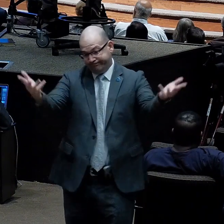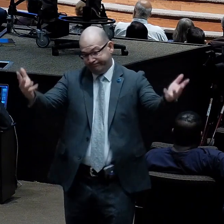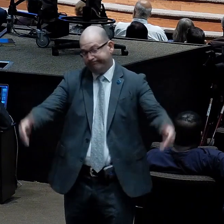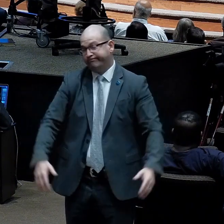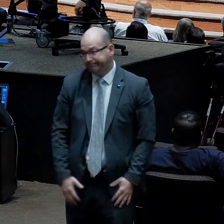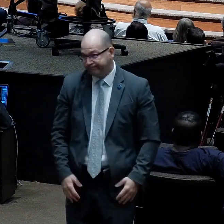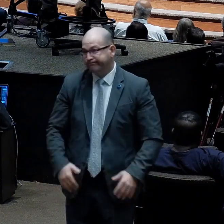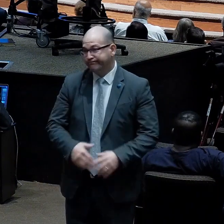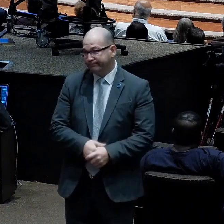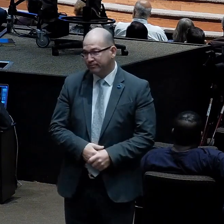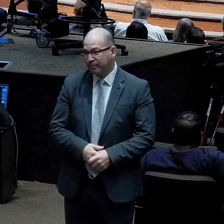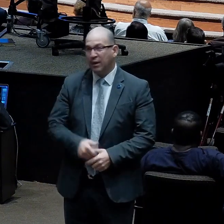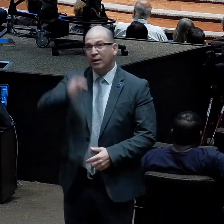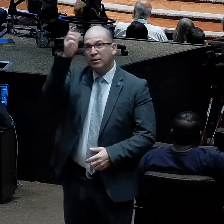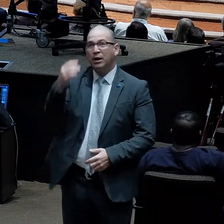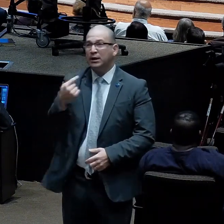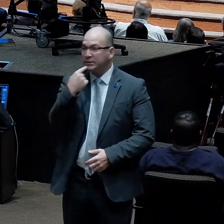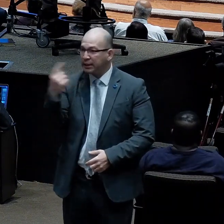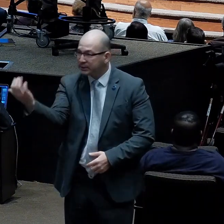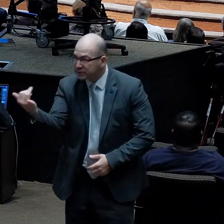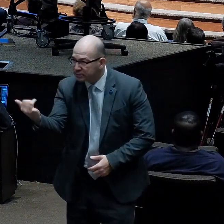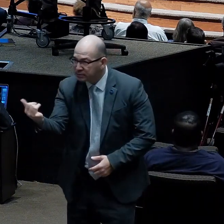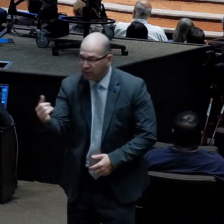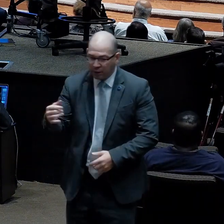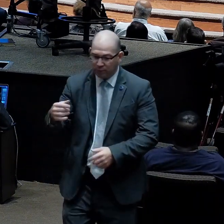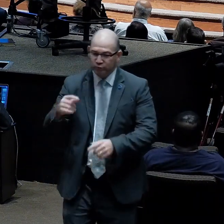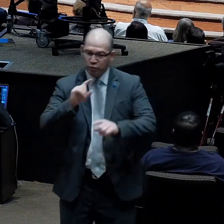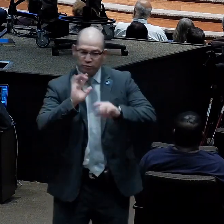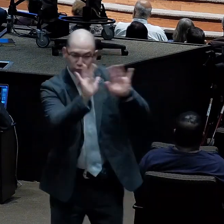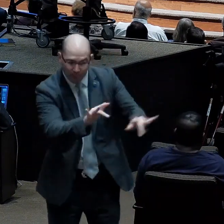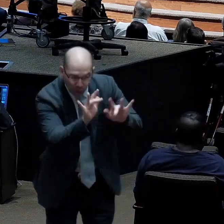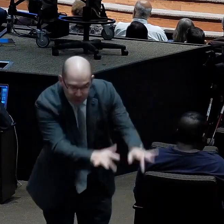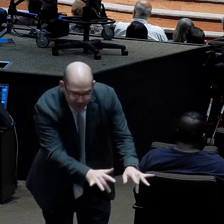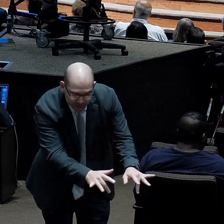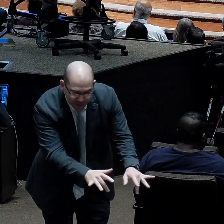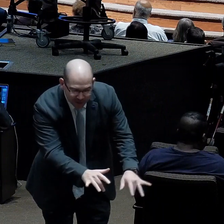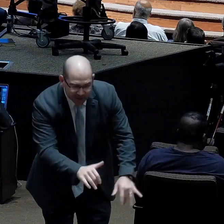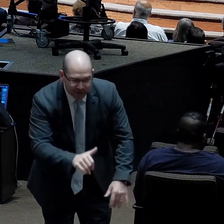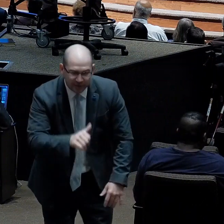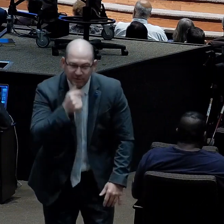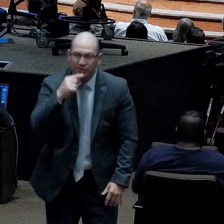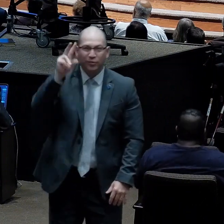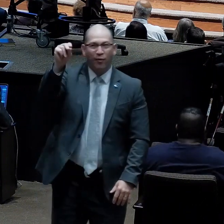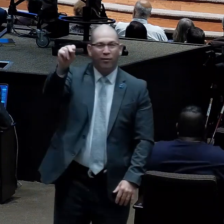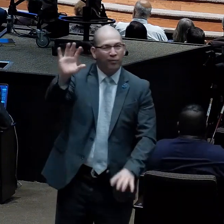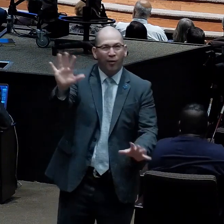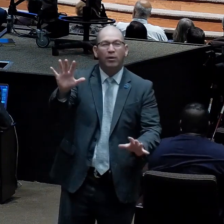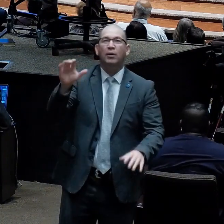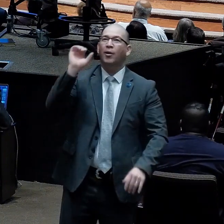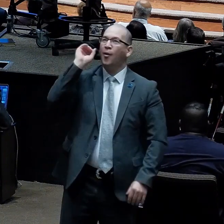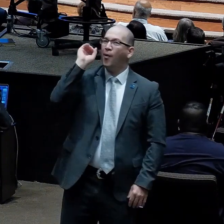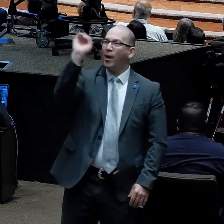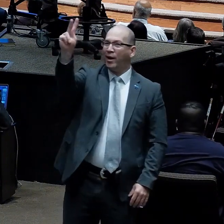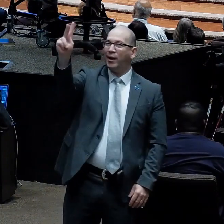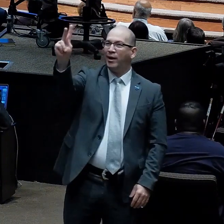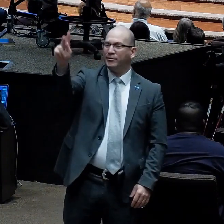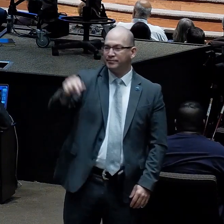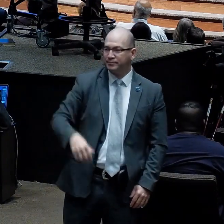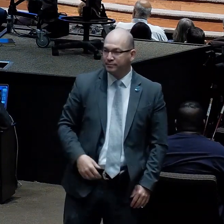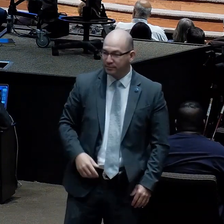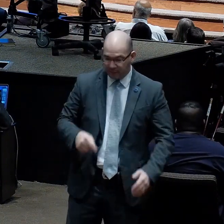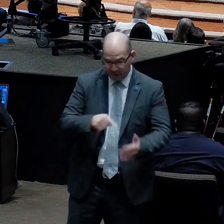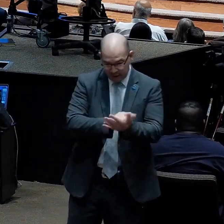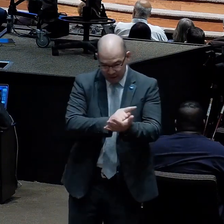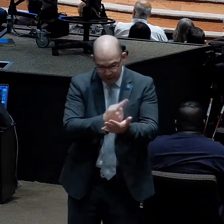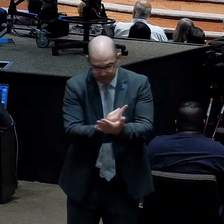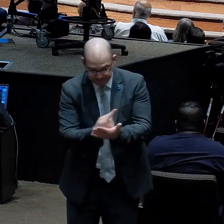When God tells you to show mercy, don't quench His Spirit. I got a call this week from a pastor